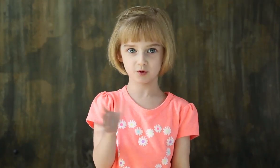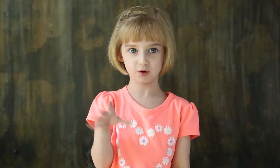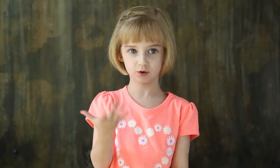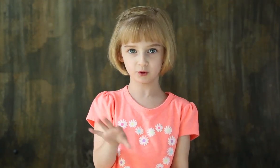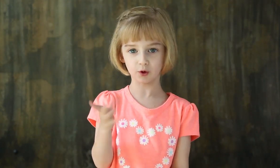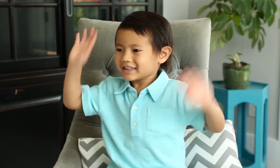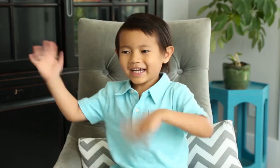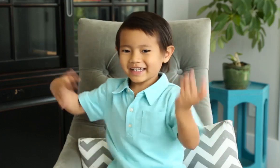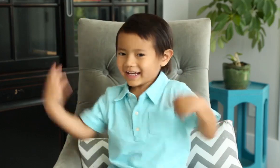So-so.